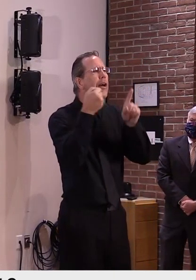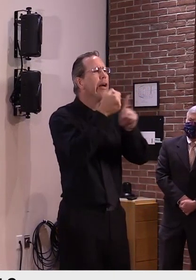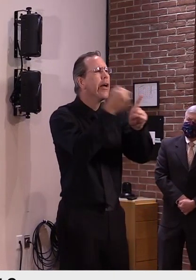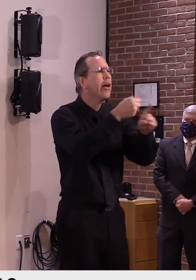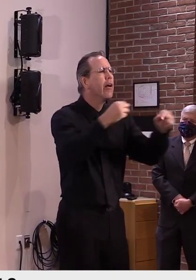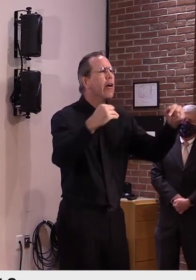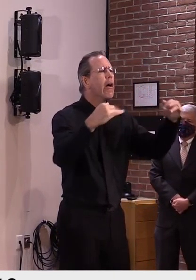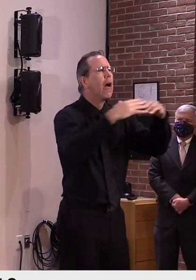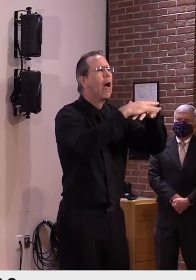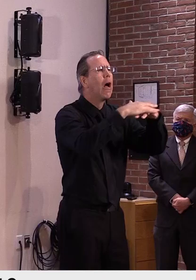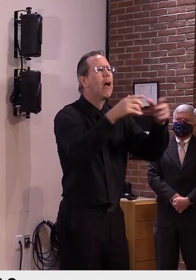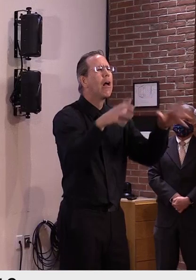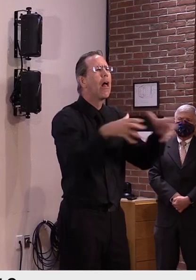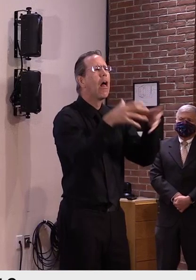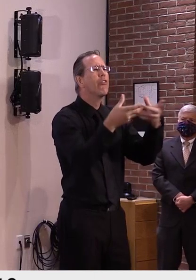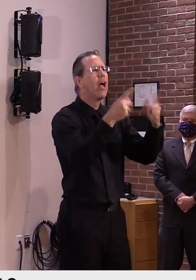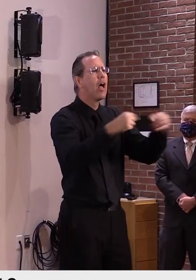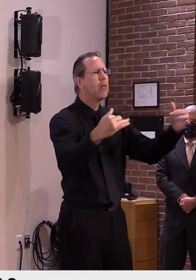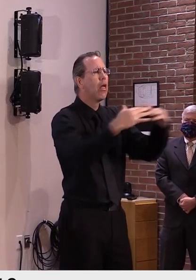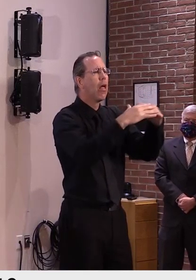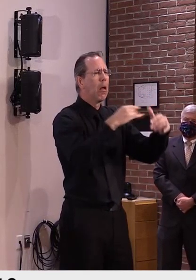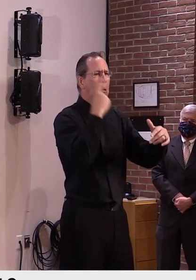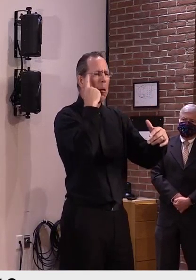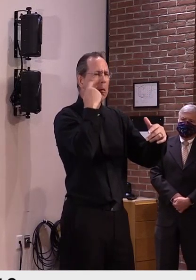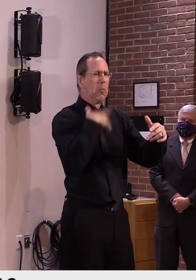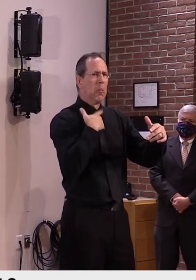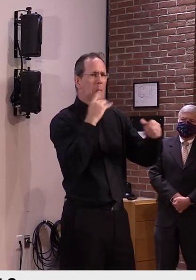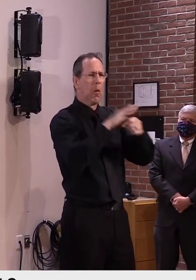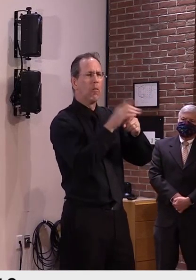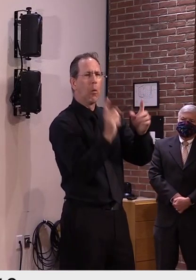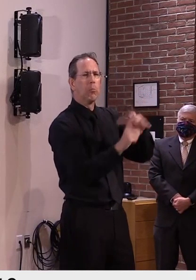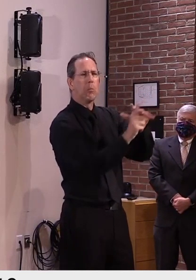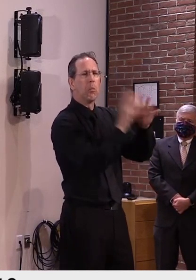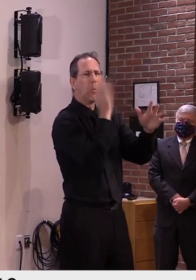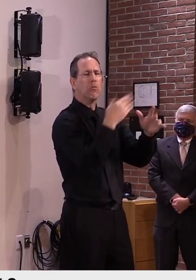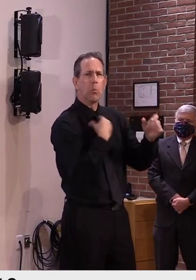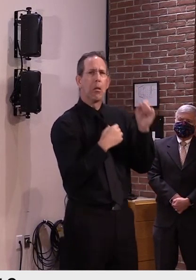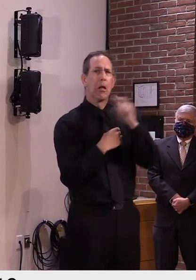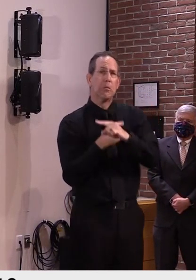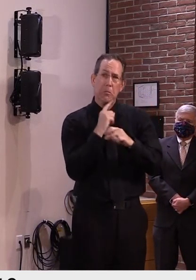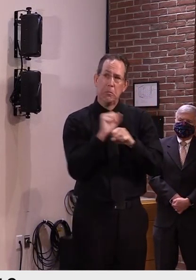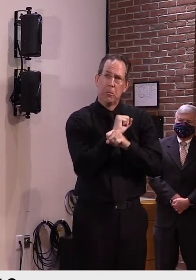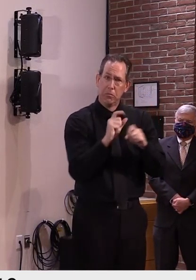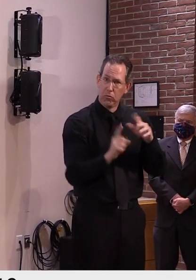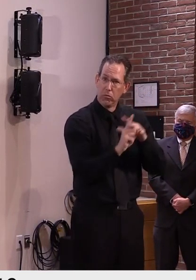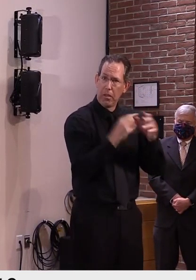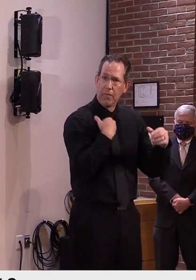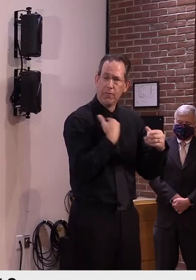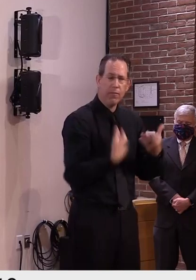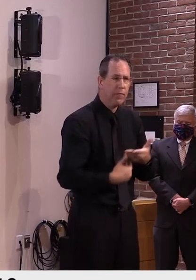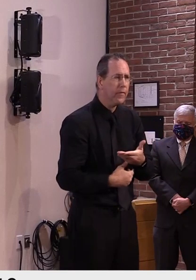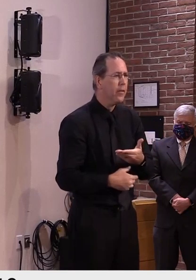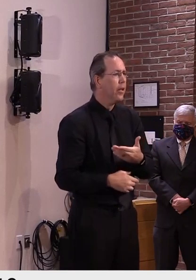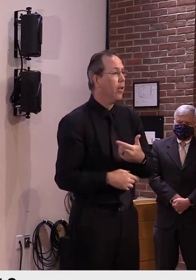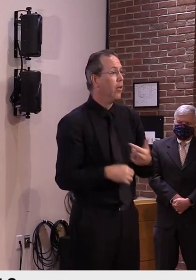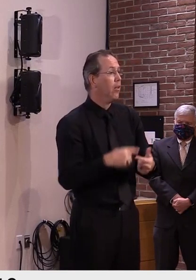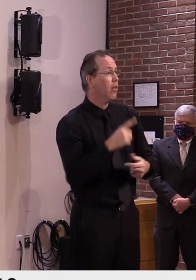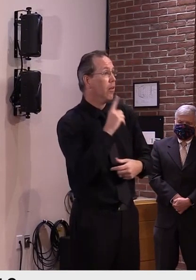recently. Yeah, and if that's true, I'm not aware of the specific gathering that we've linked cases to.